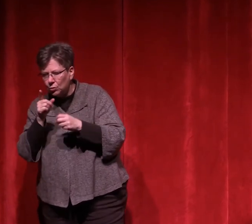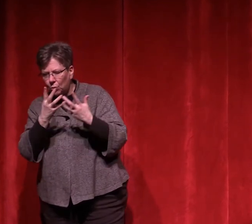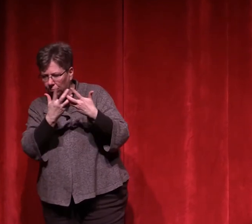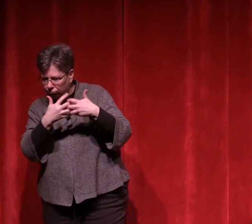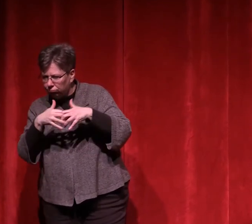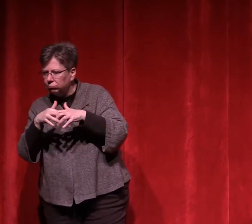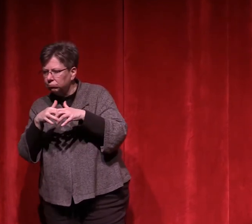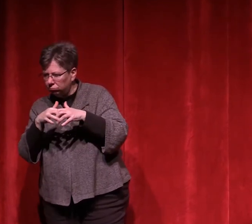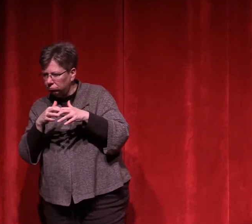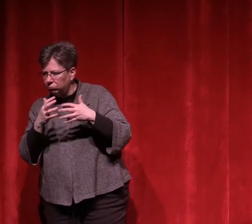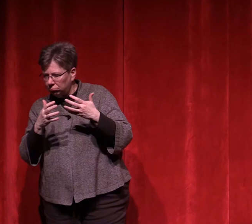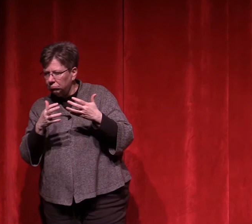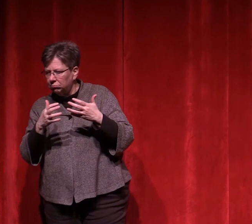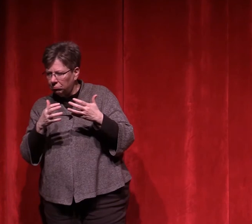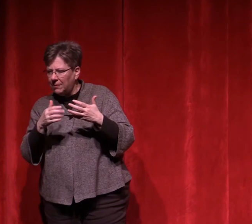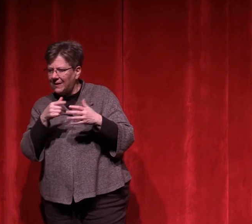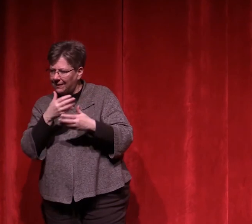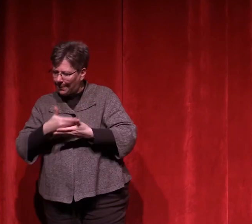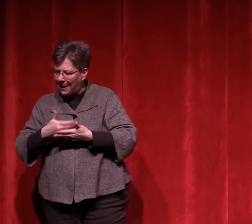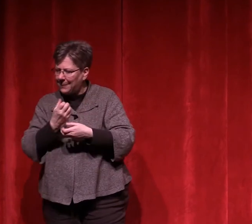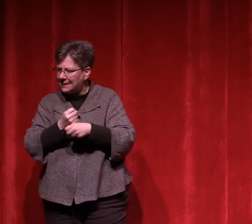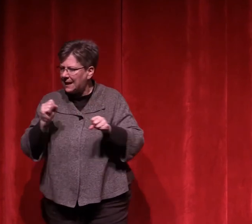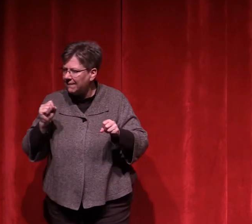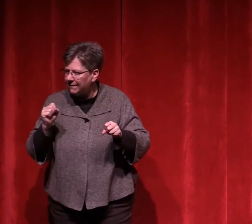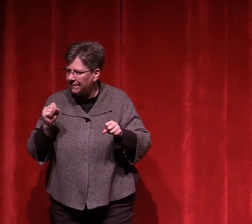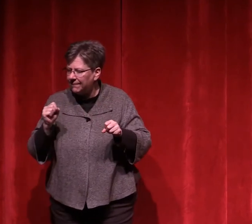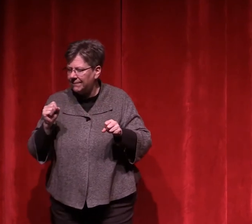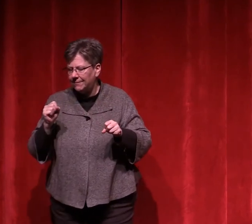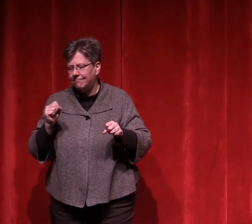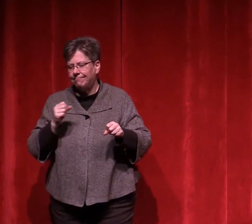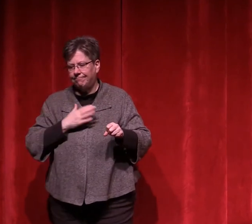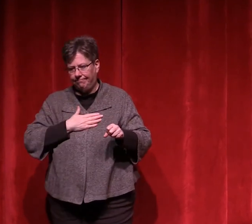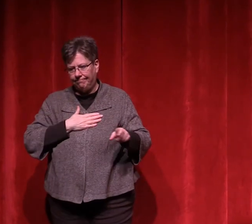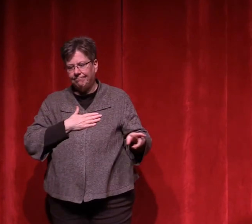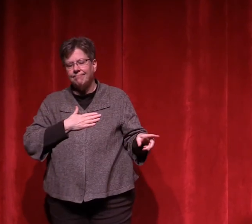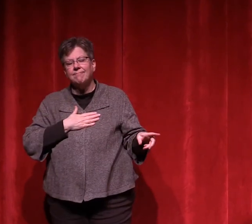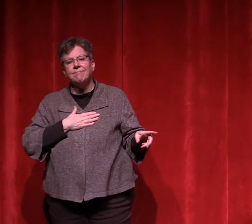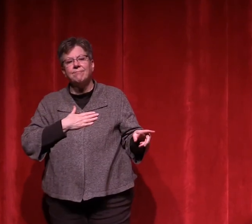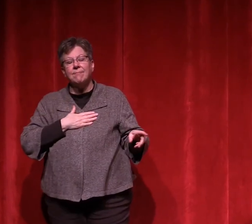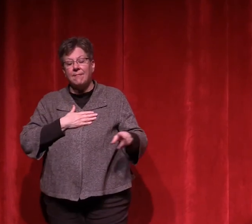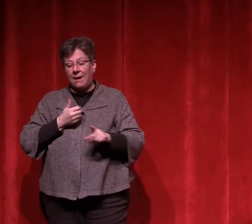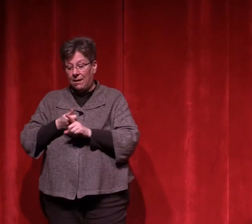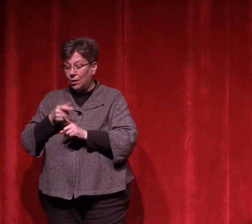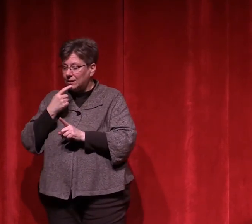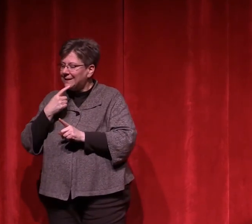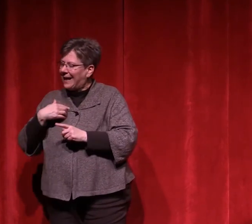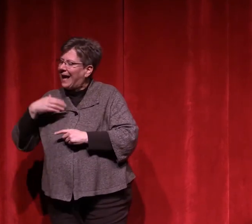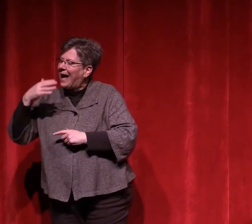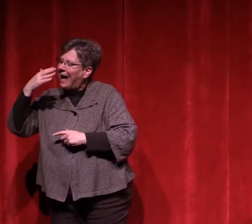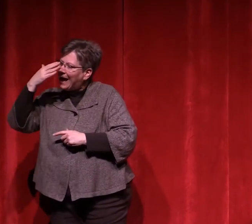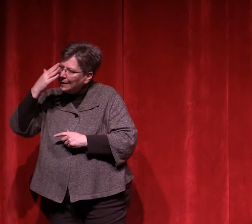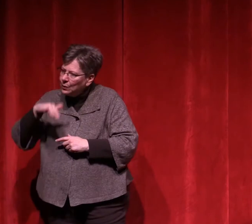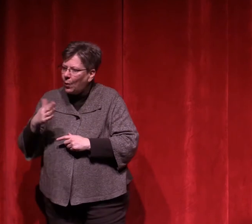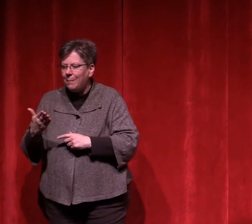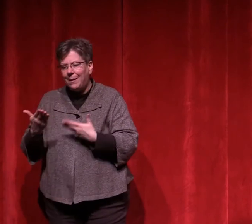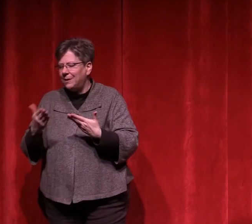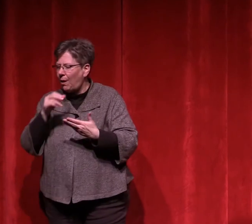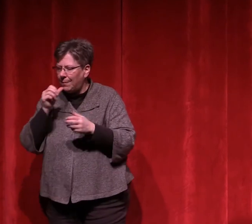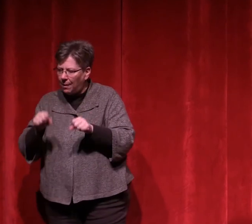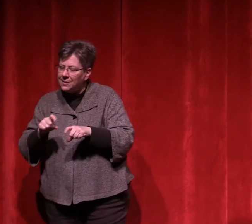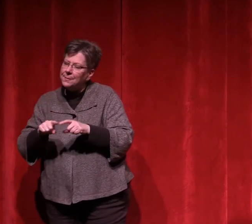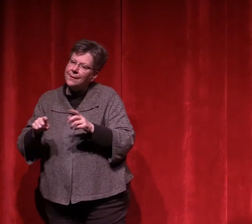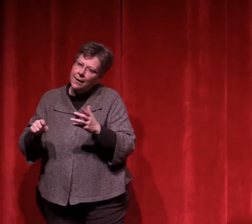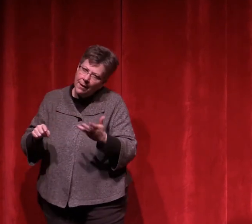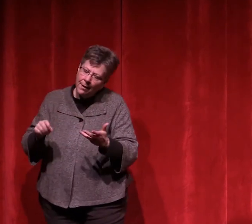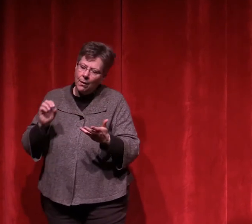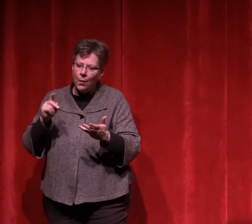that she's safe and secure." So, and she said, "I know this might not be possible, and it's okay if it